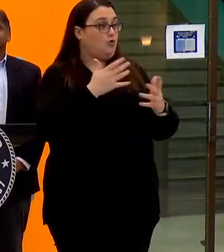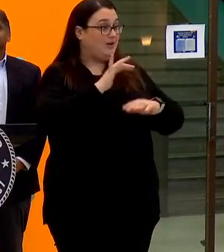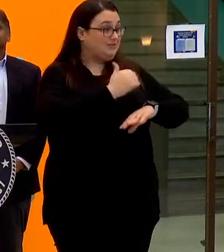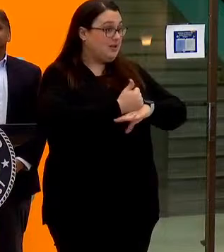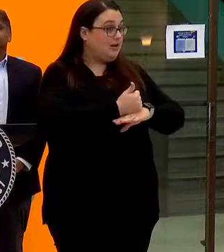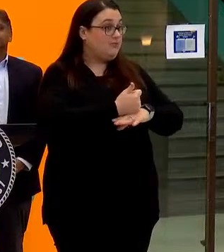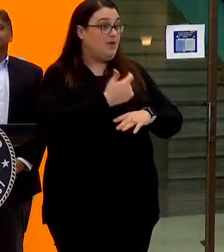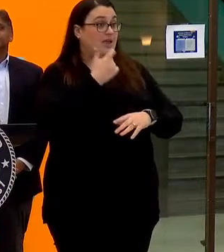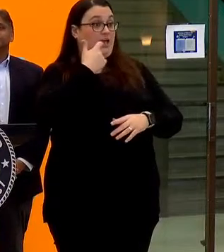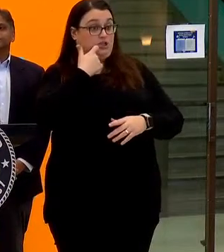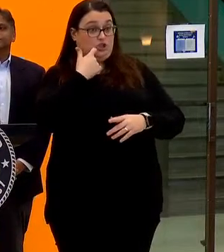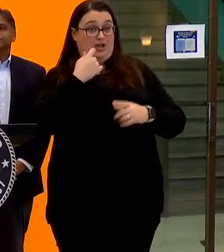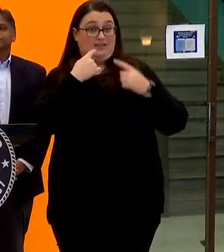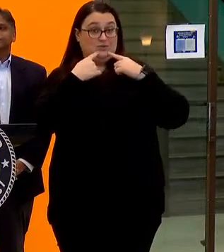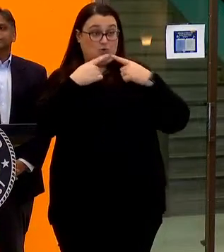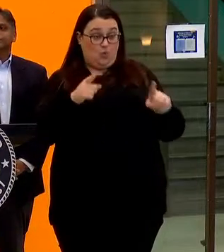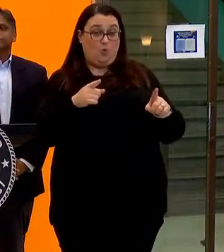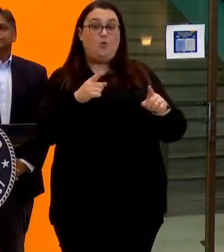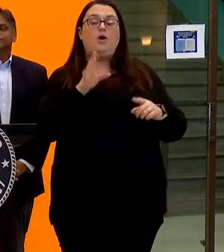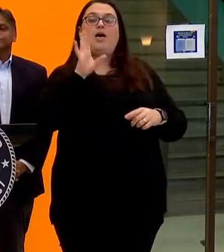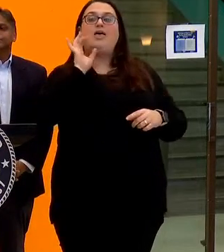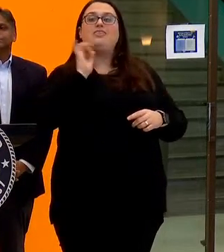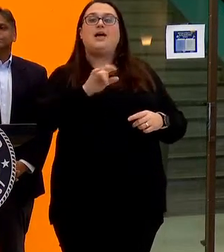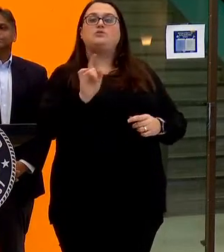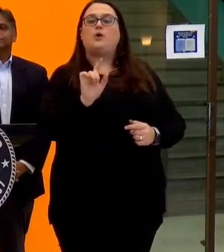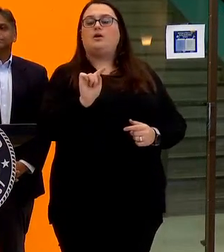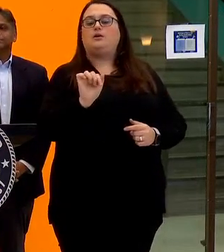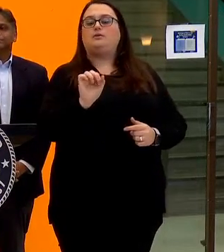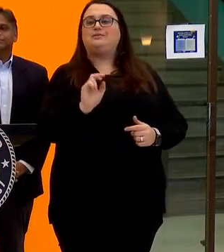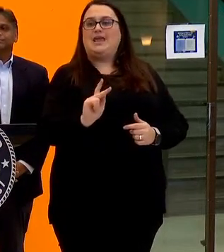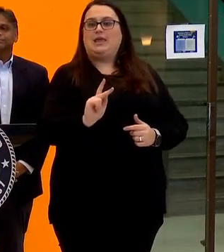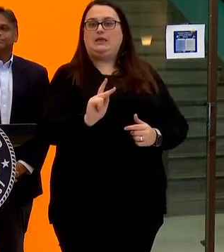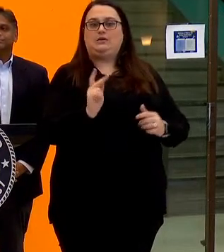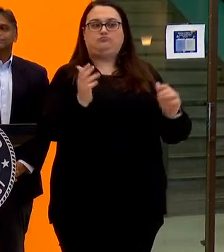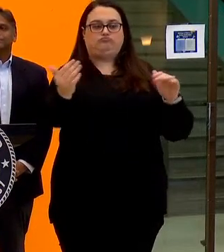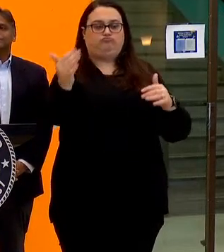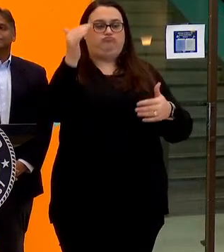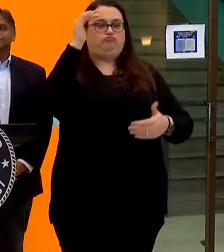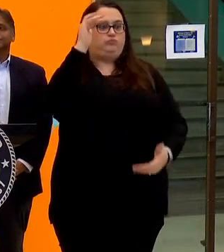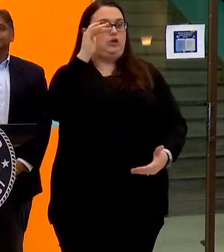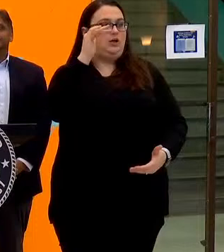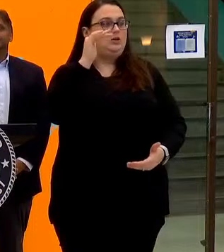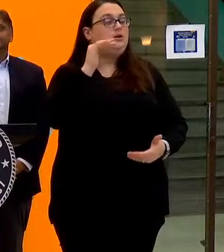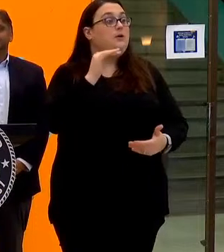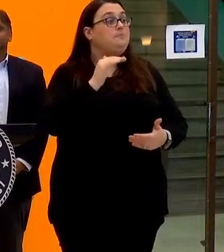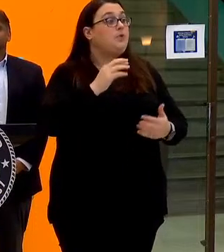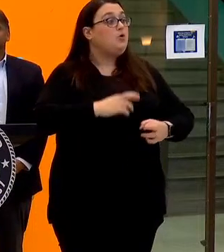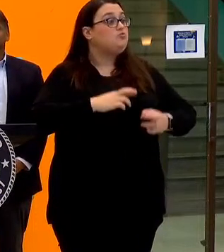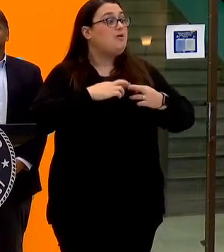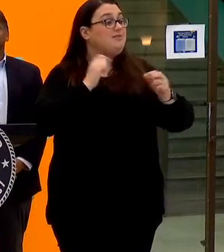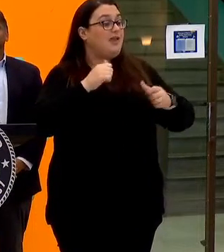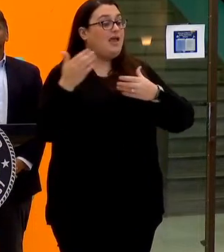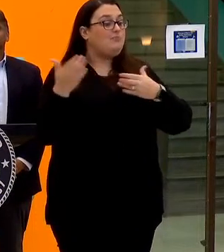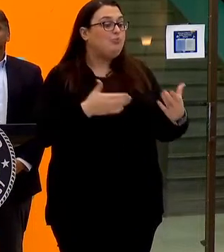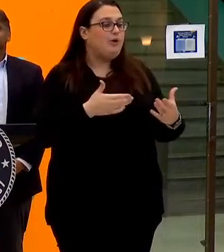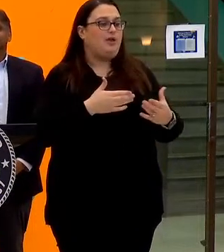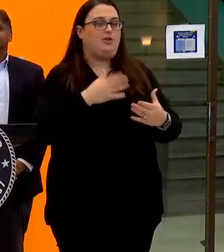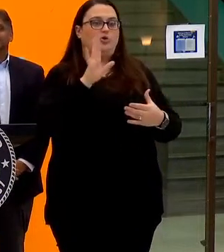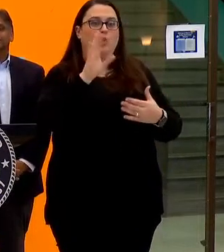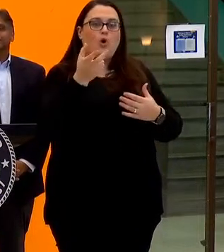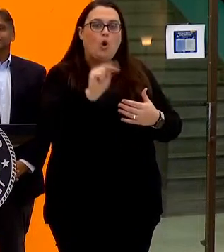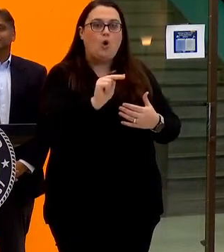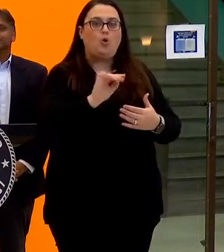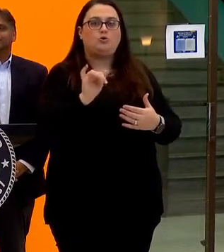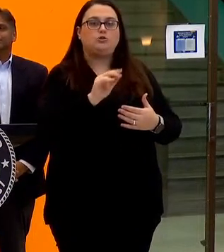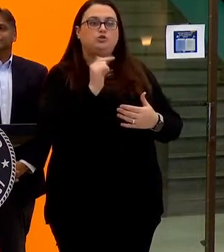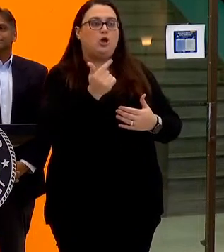sites that I've just shared are the sites where the tanks will also be located. Residents will be able to bring jugs and they can